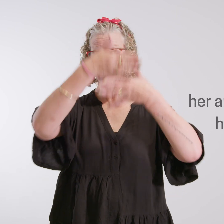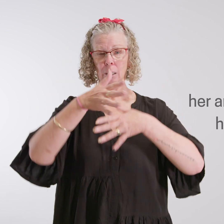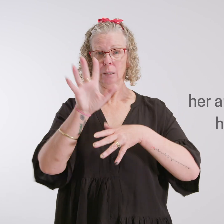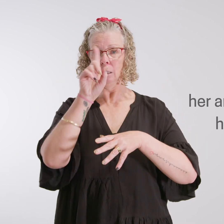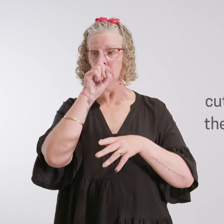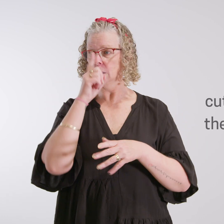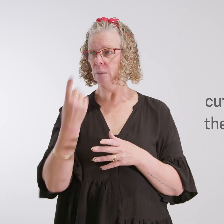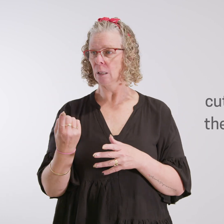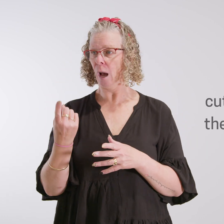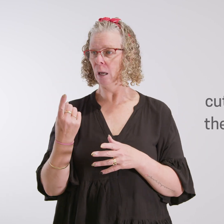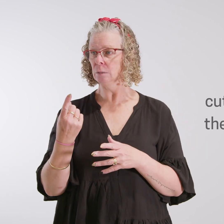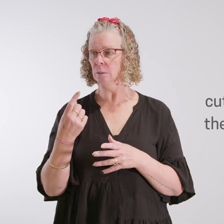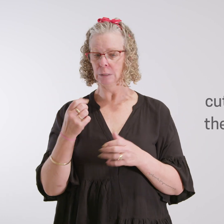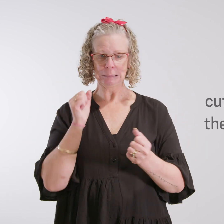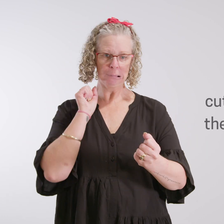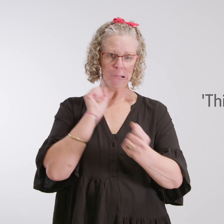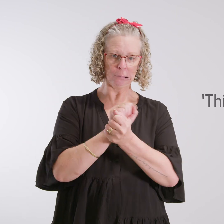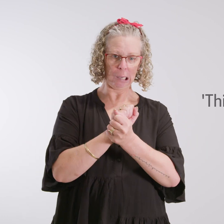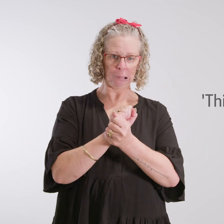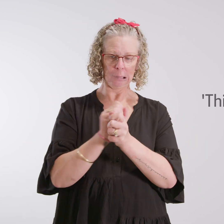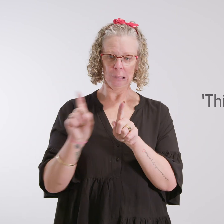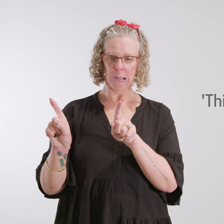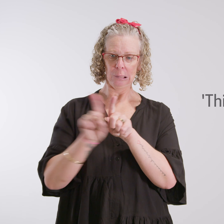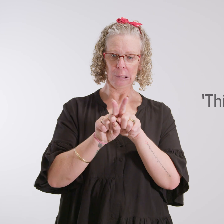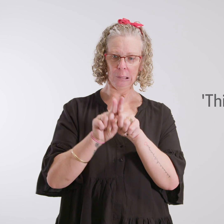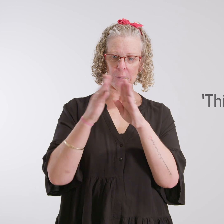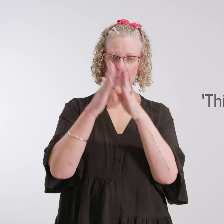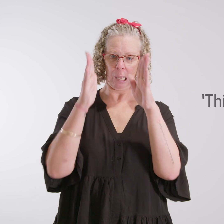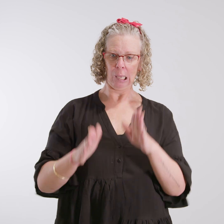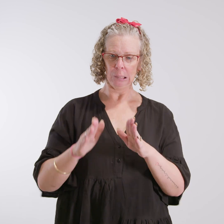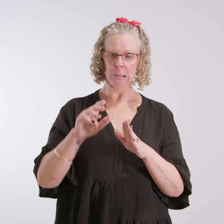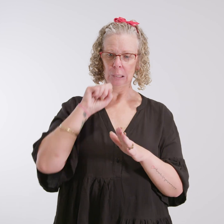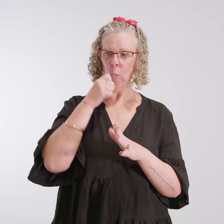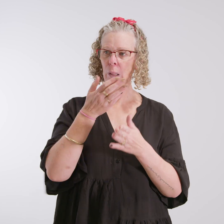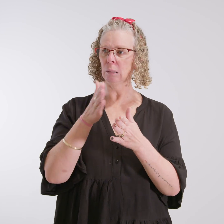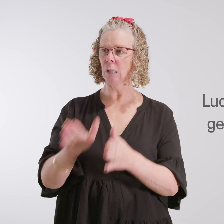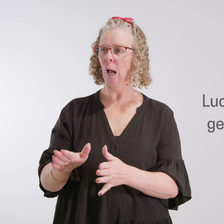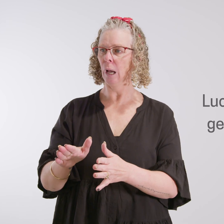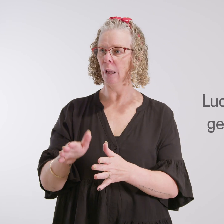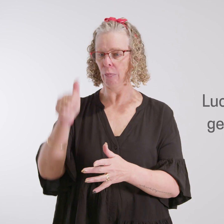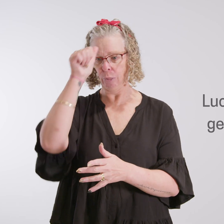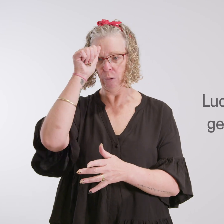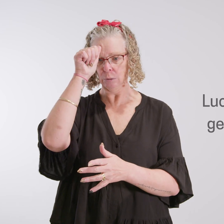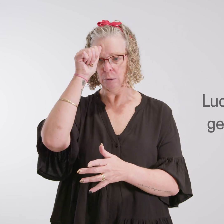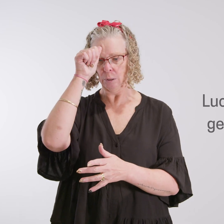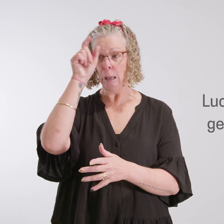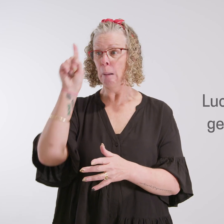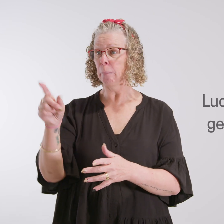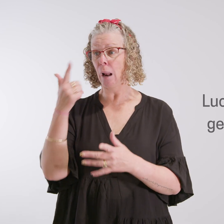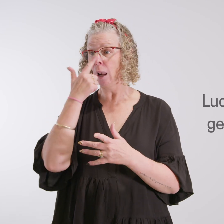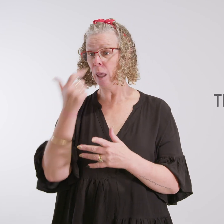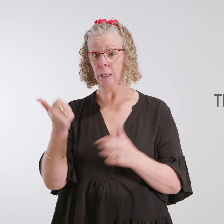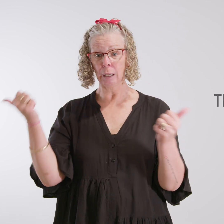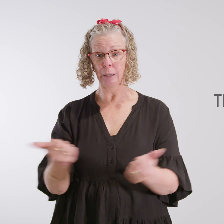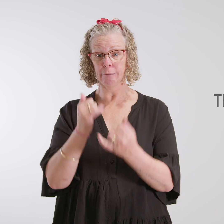huddled together, cut off on the roof of their house thinking, this is it. We're gonna die here. Luckily, they ended up getting out of there.